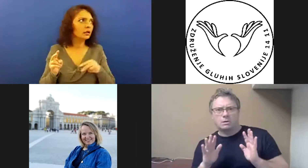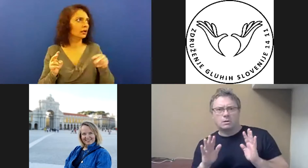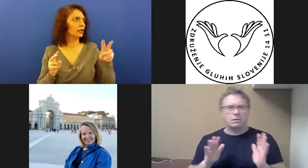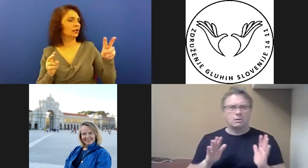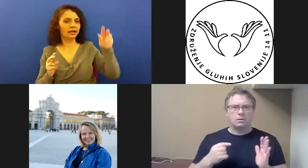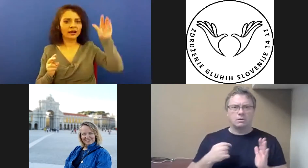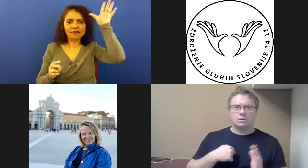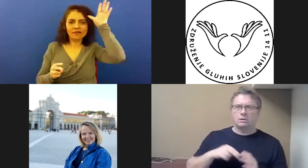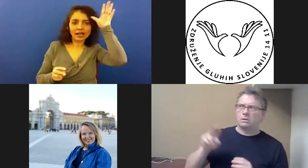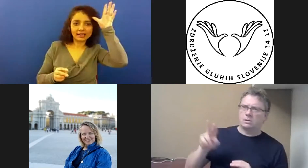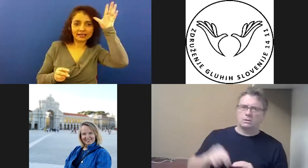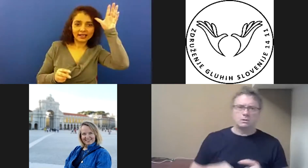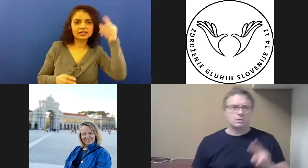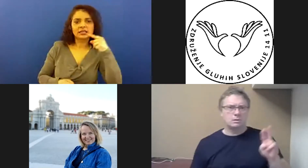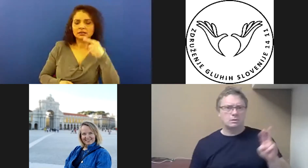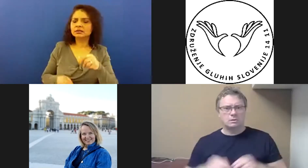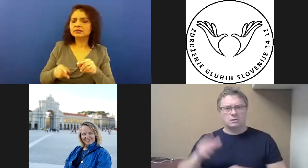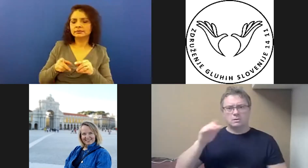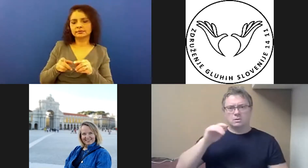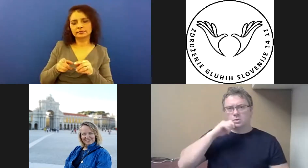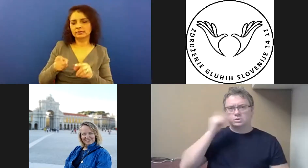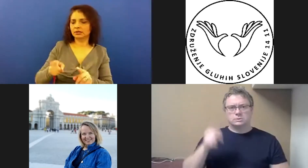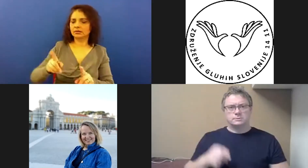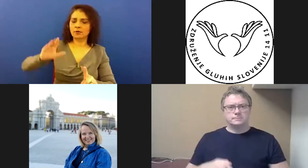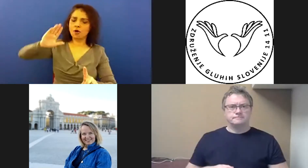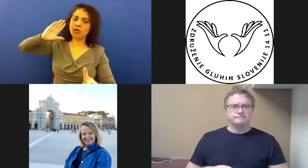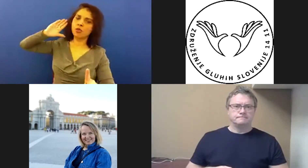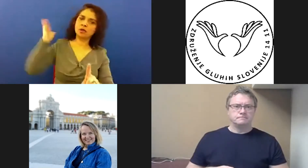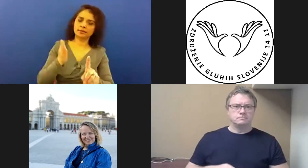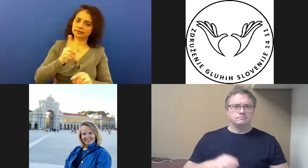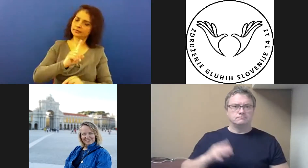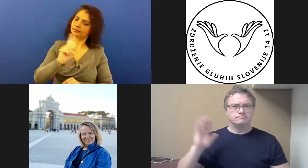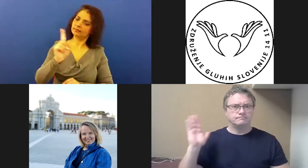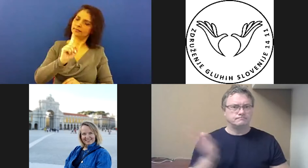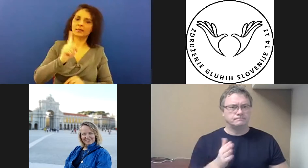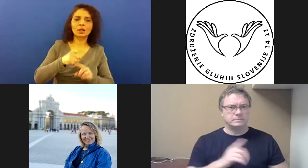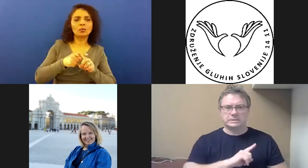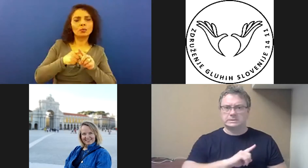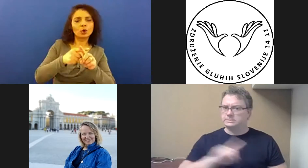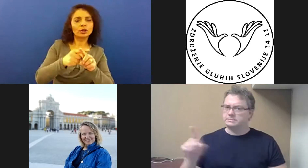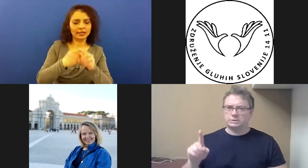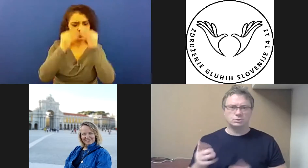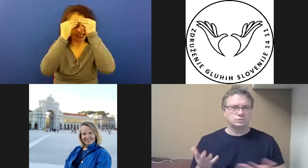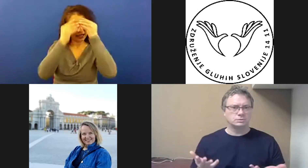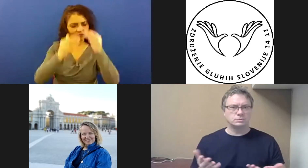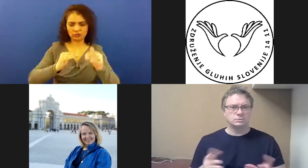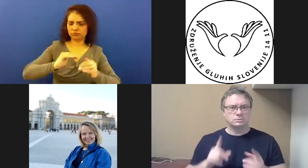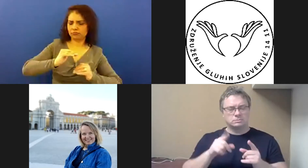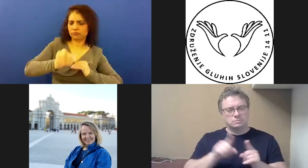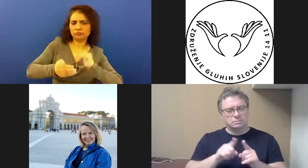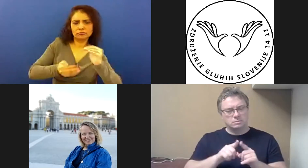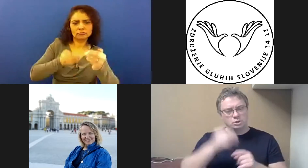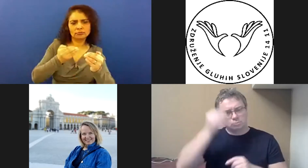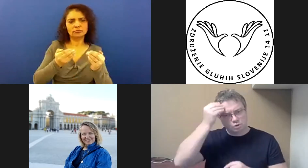okay, if a girl teases me, I can slap her in the face, but can I do this to a man? My father told